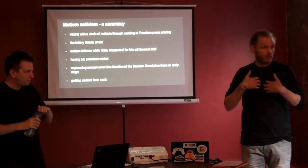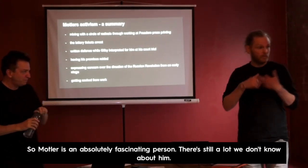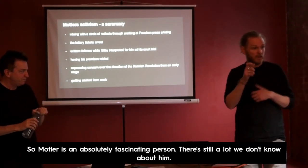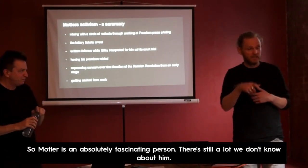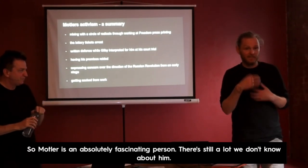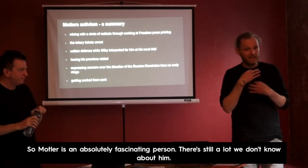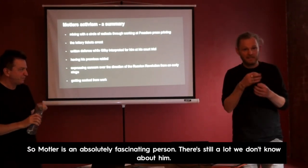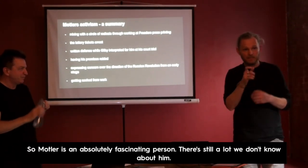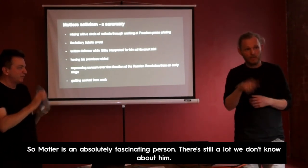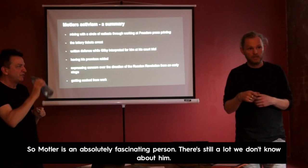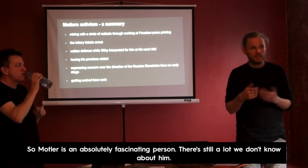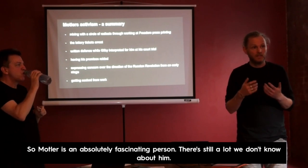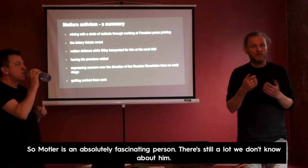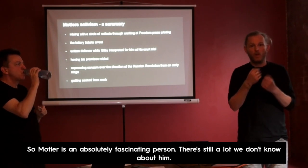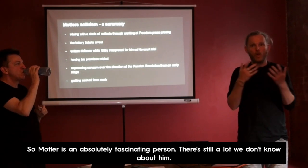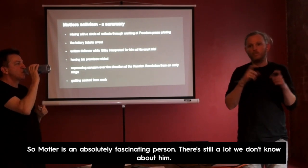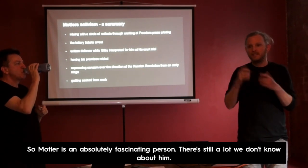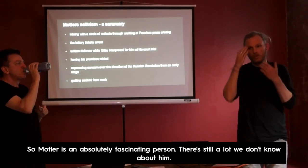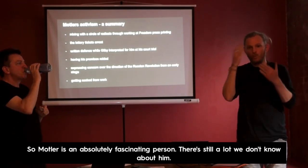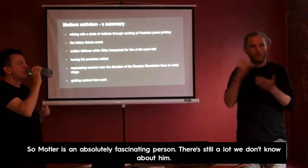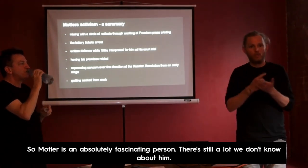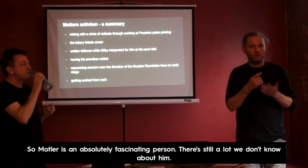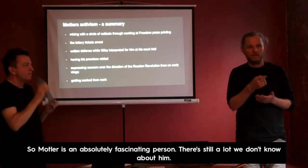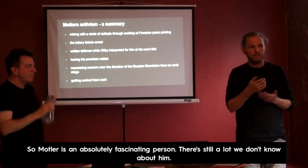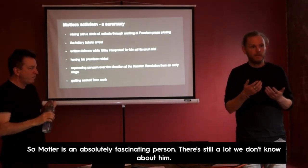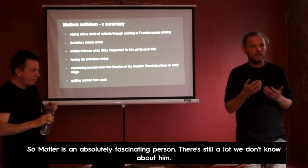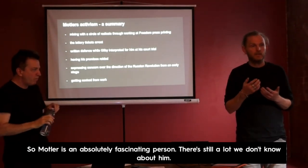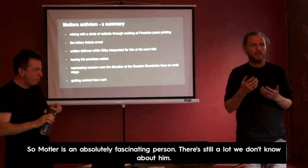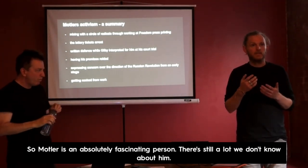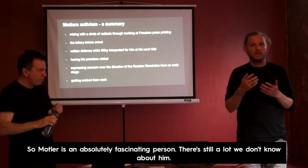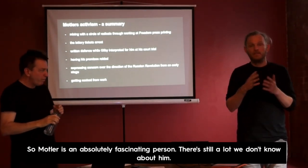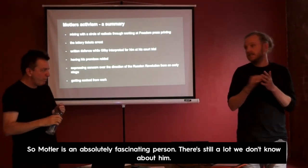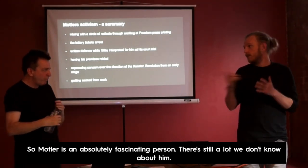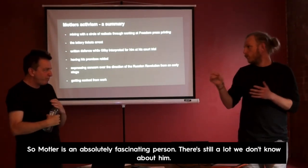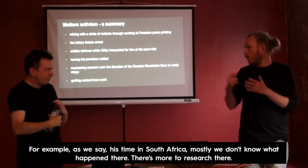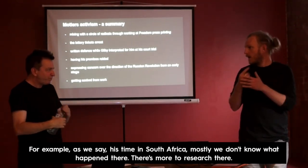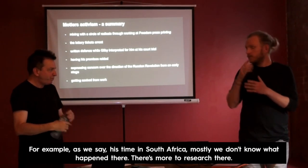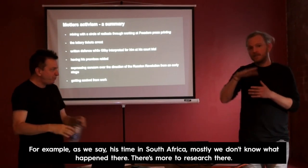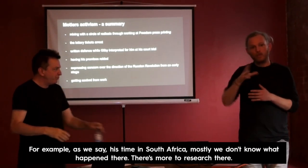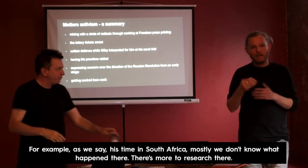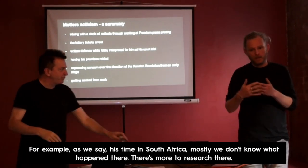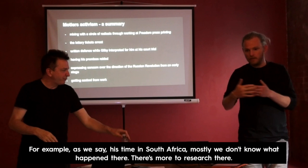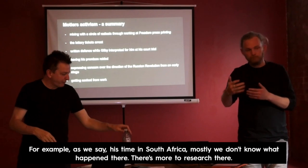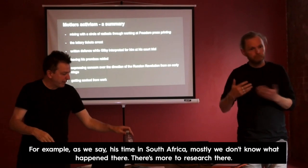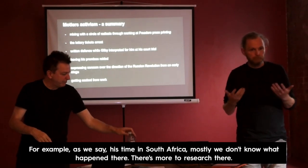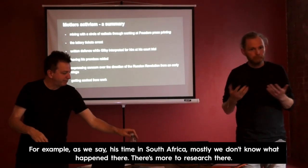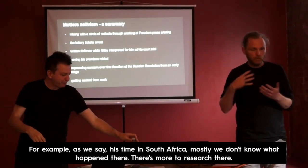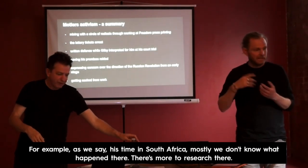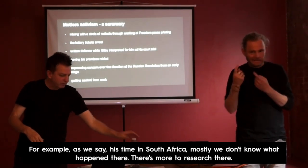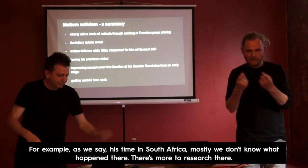So Motler is just an absolutely fascinating person. There's still a lot that we don't know about him. For example, as you say, his time in South